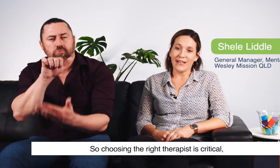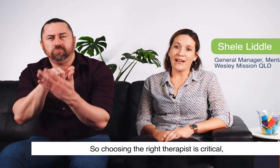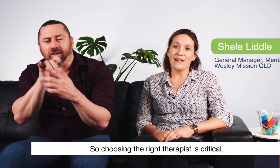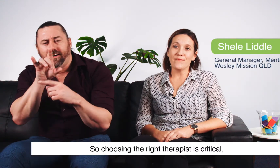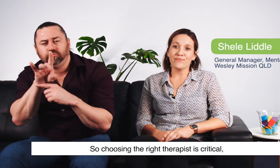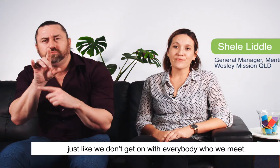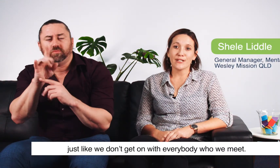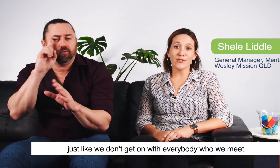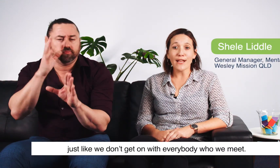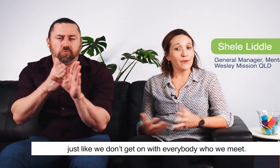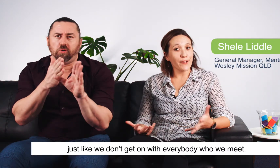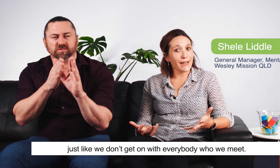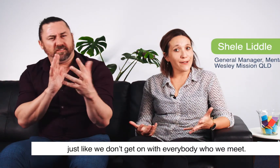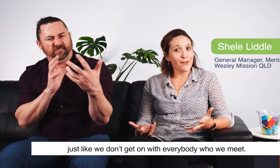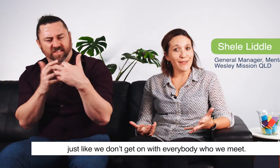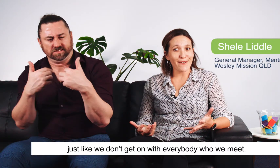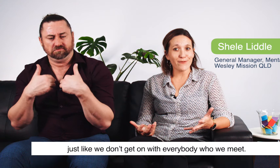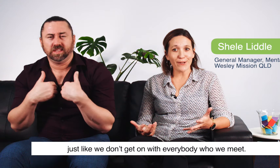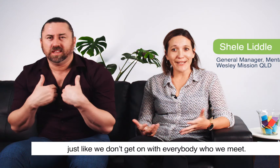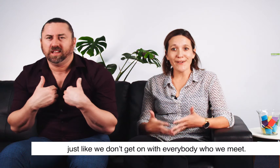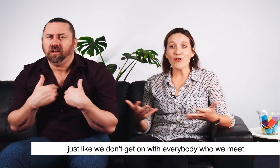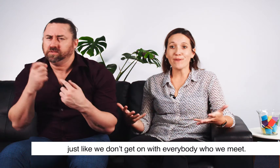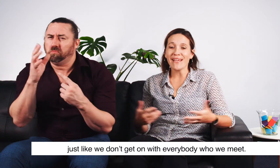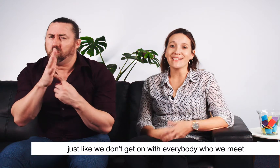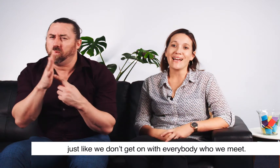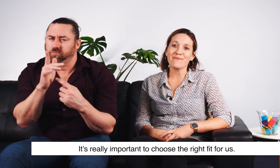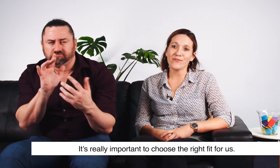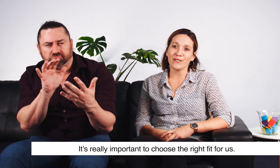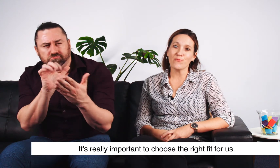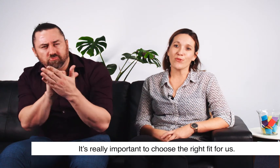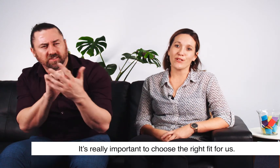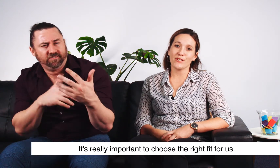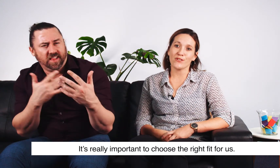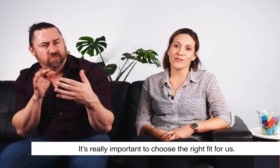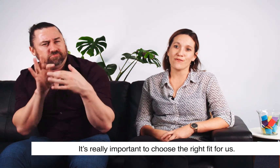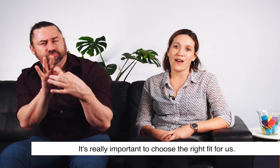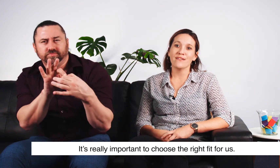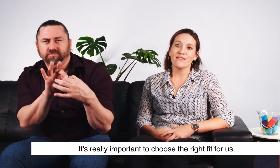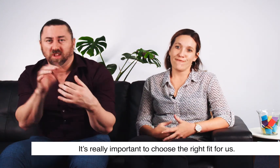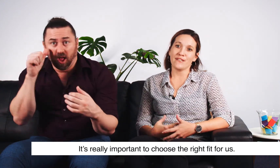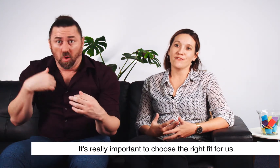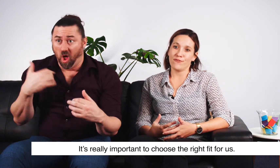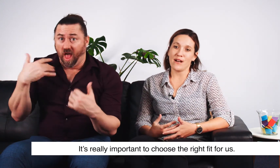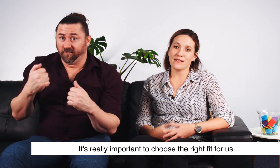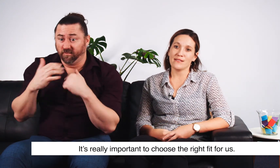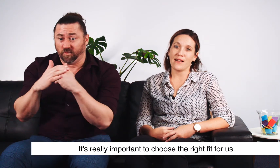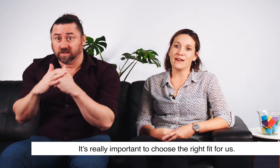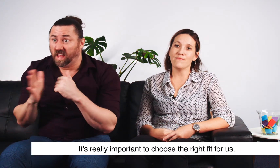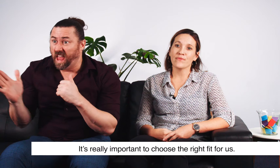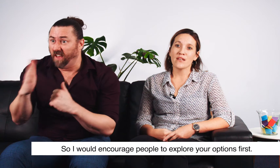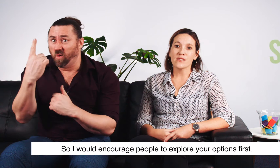critical. Just like we don't get it on with everybody who we meet, it's really important to choose the right fit for